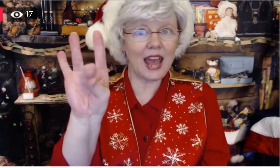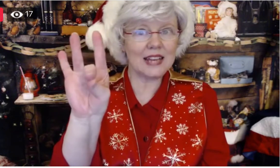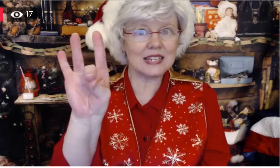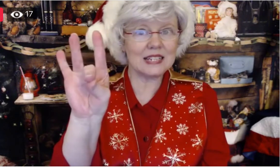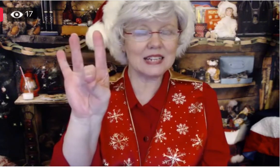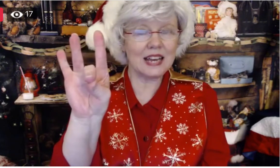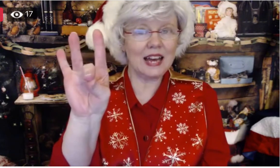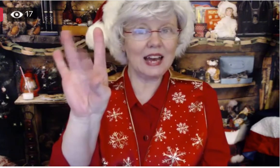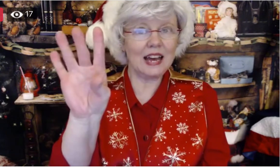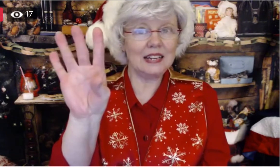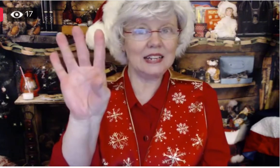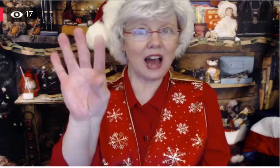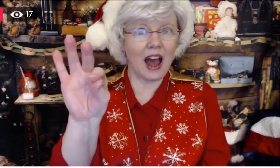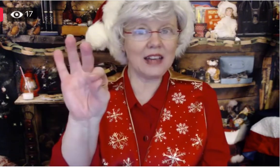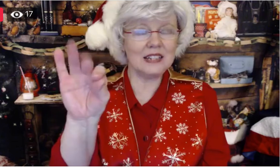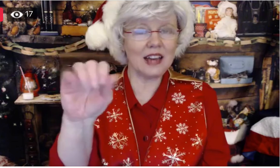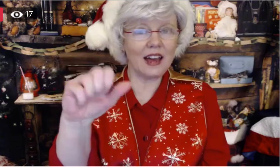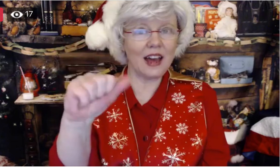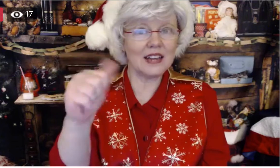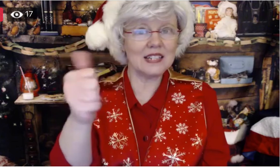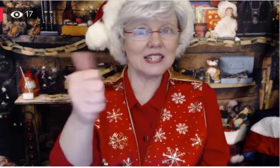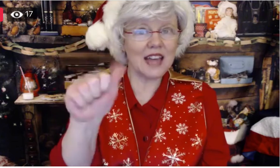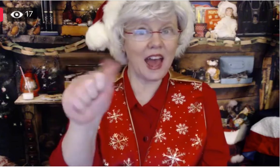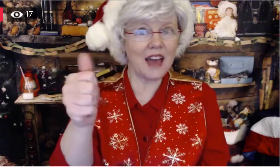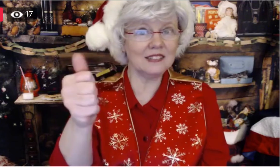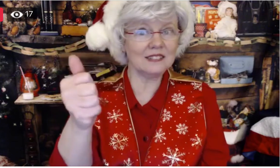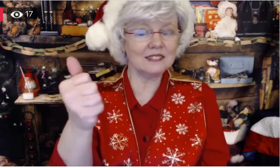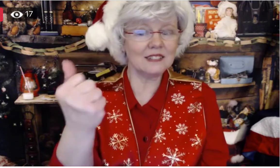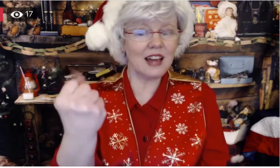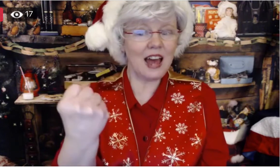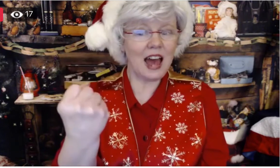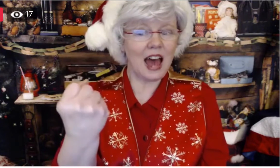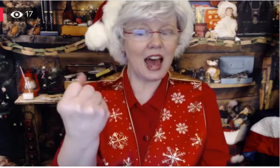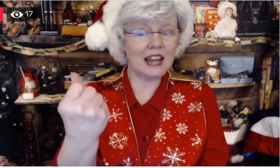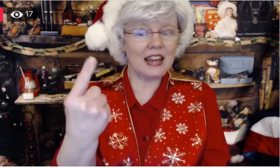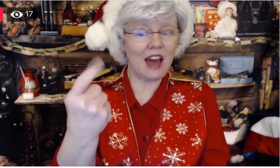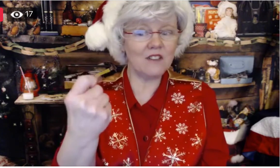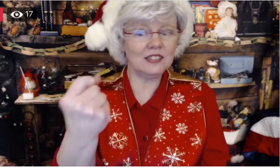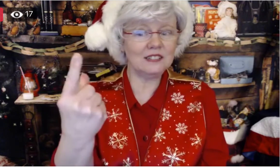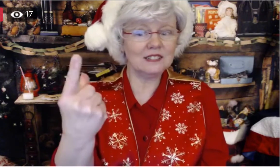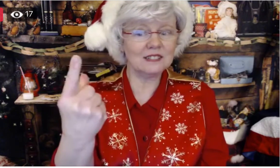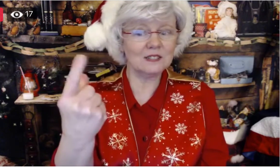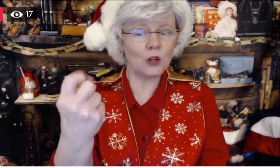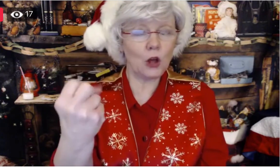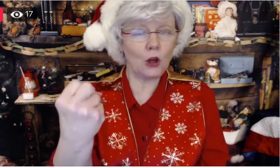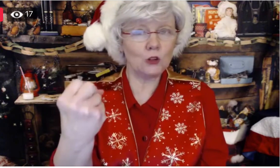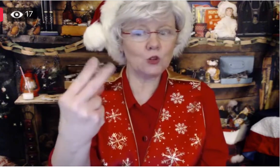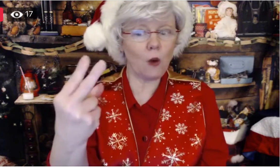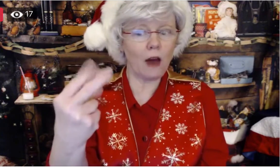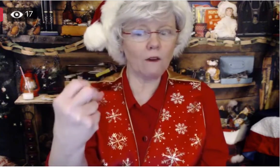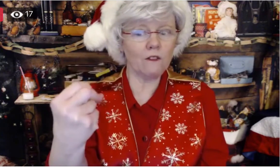8, 9, 10, 11, 12,